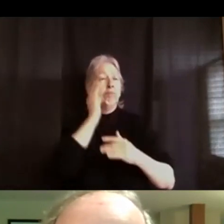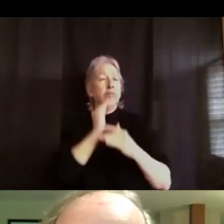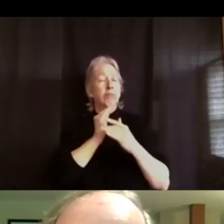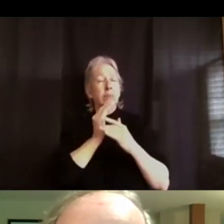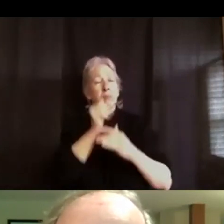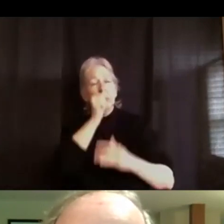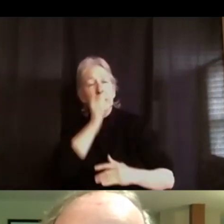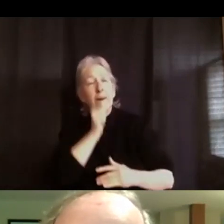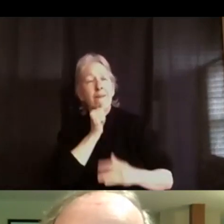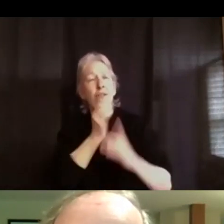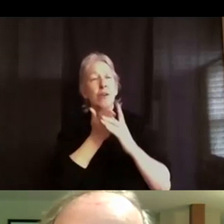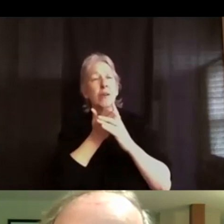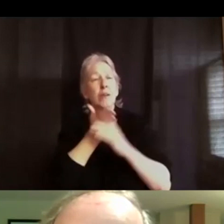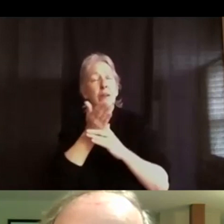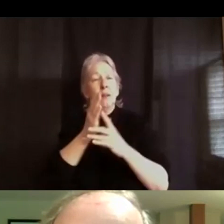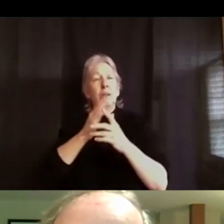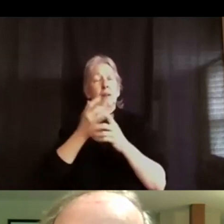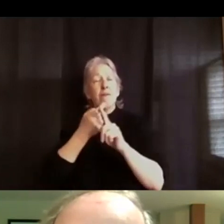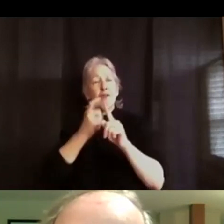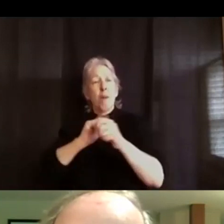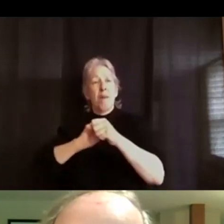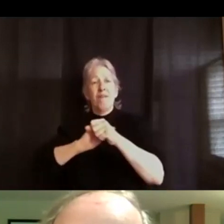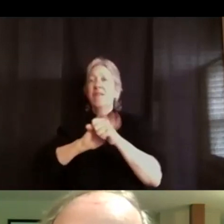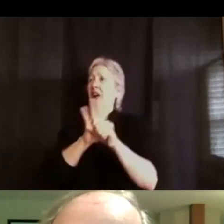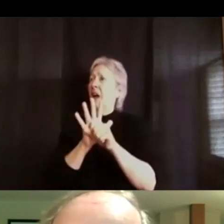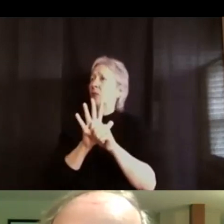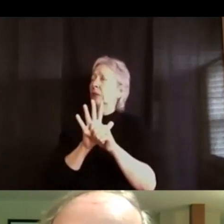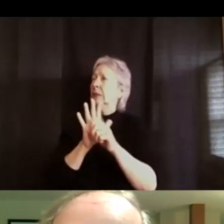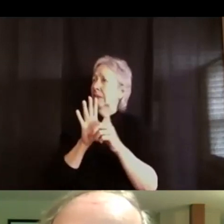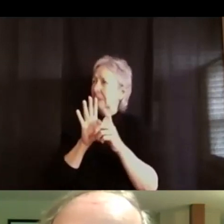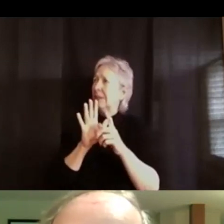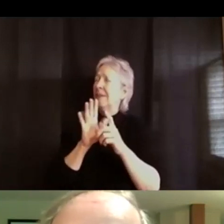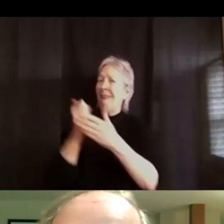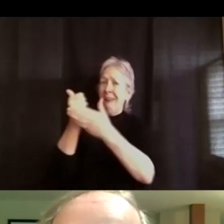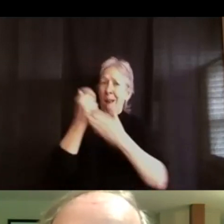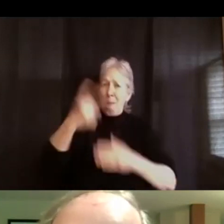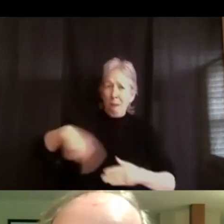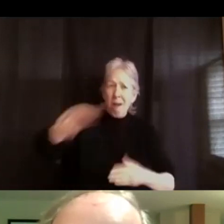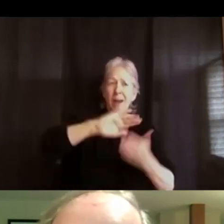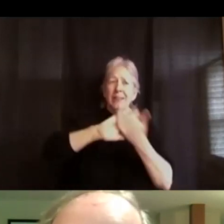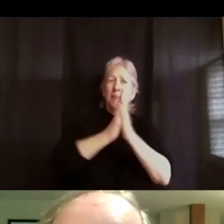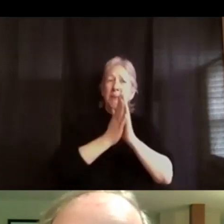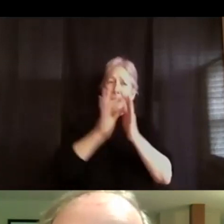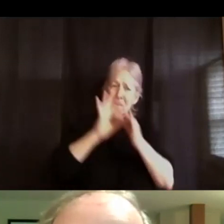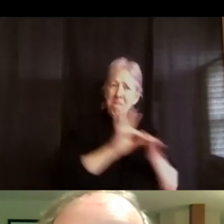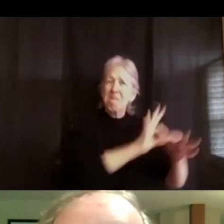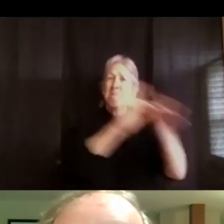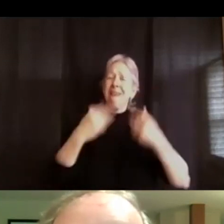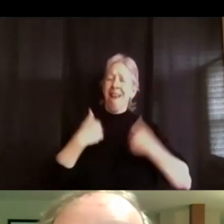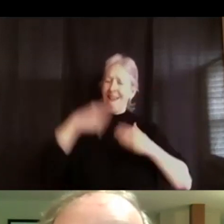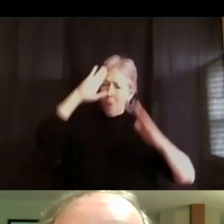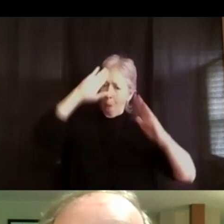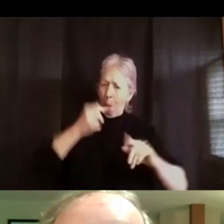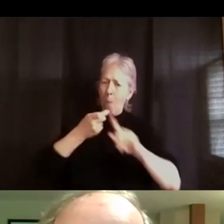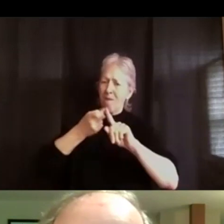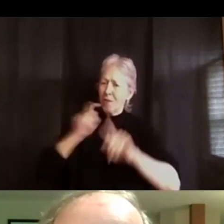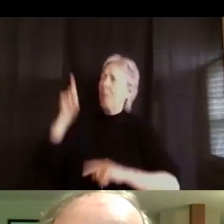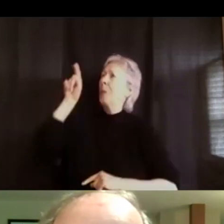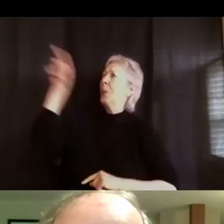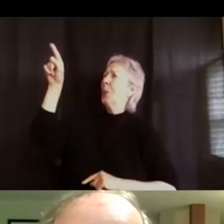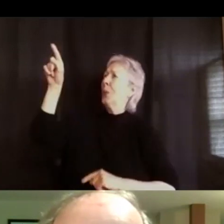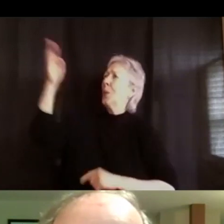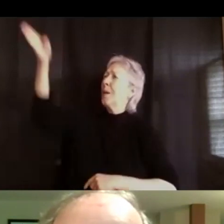coronavirus, so unite us also in the hope of life in the risen Christ. God, in